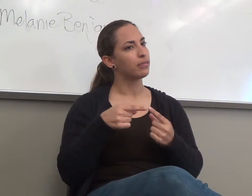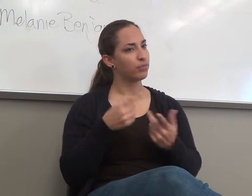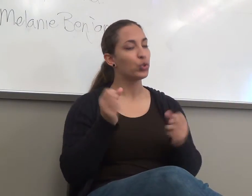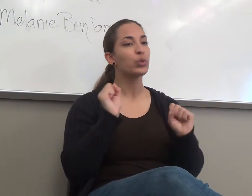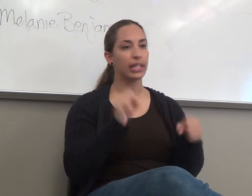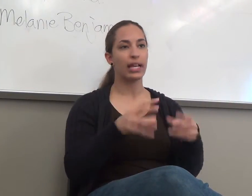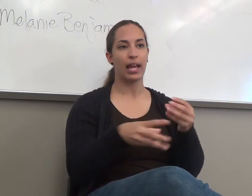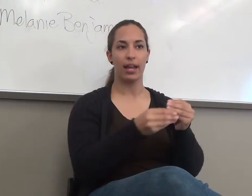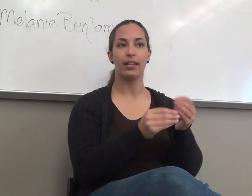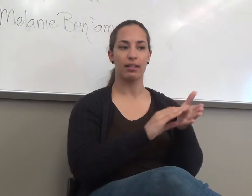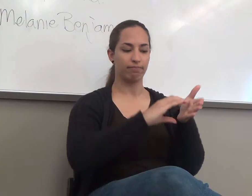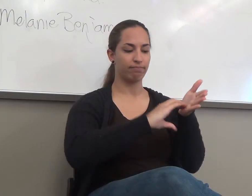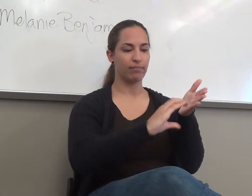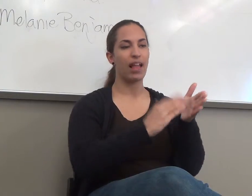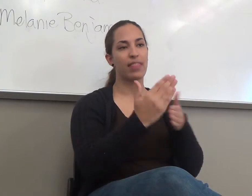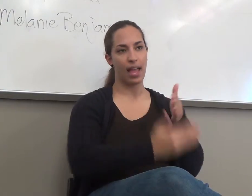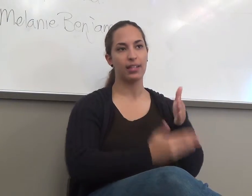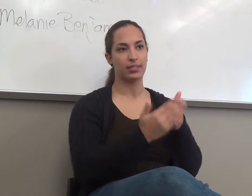two sentences. Now we're left with parchment.